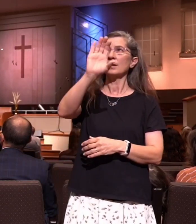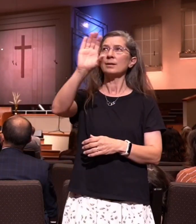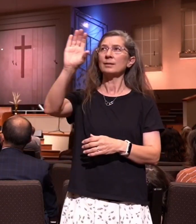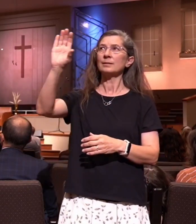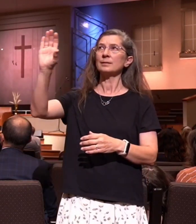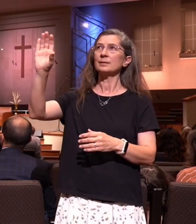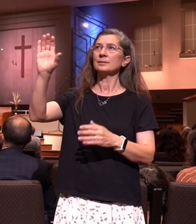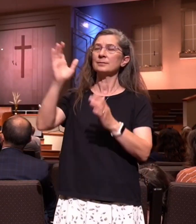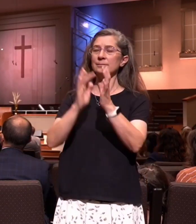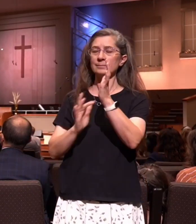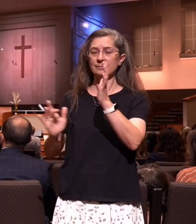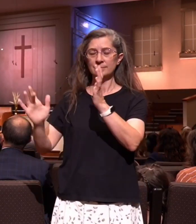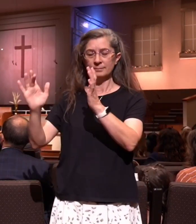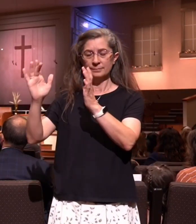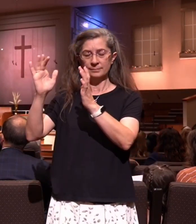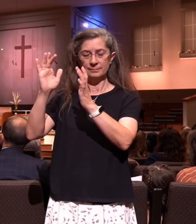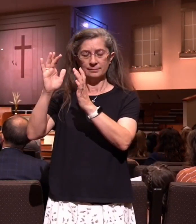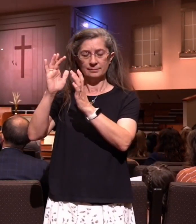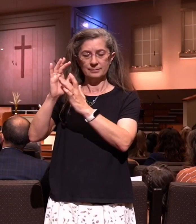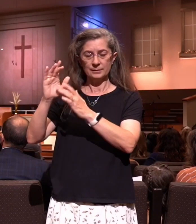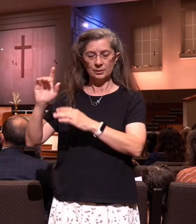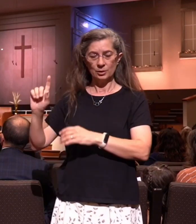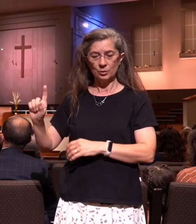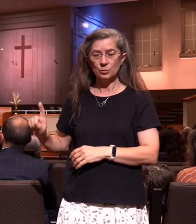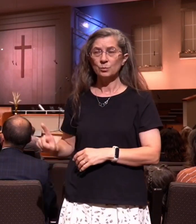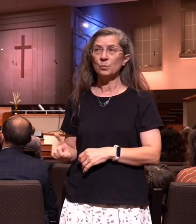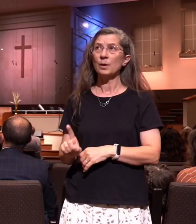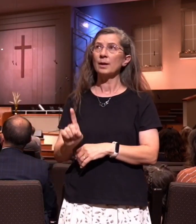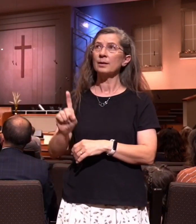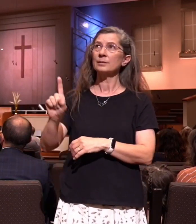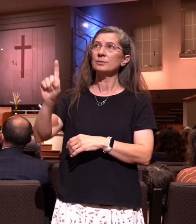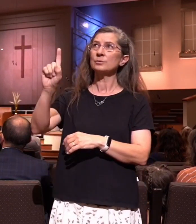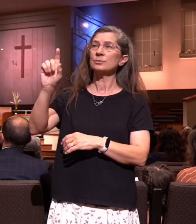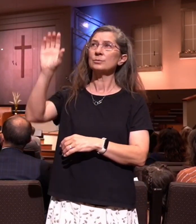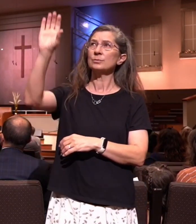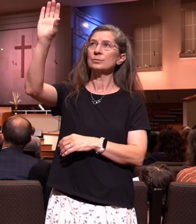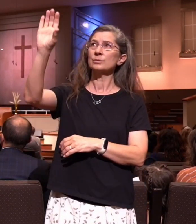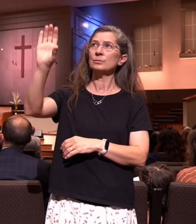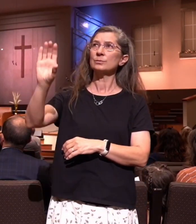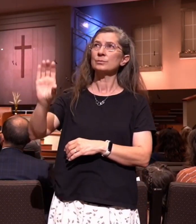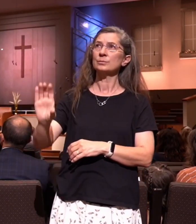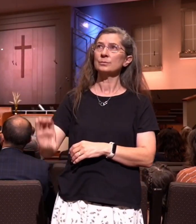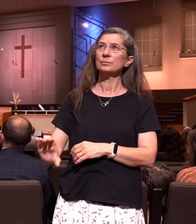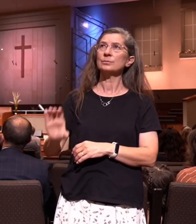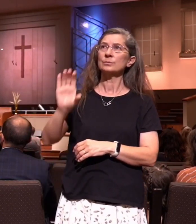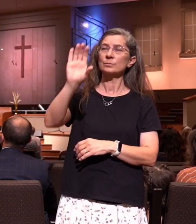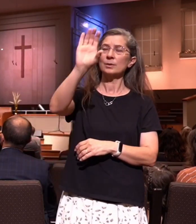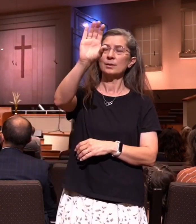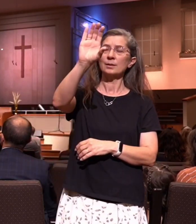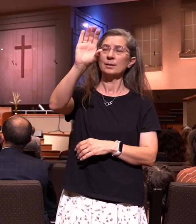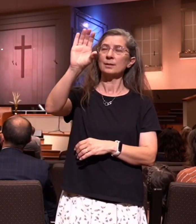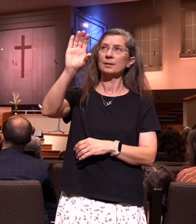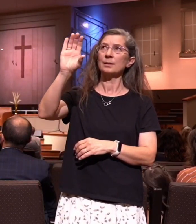Said it all, the cross said it